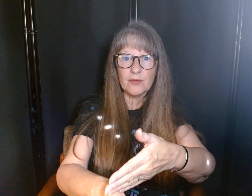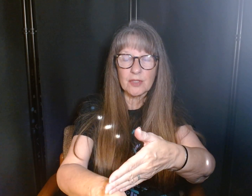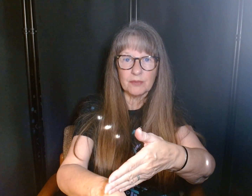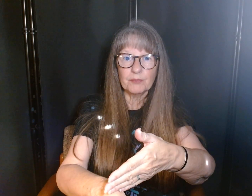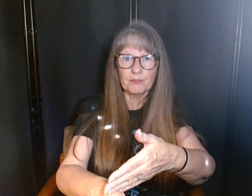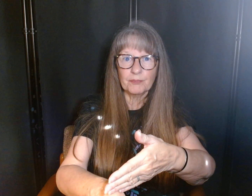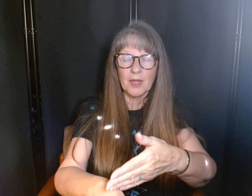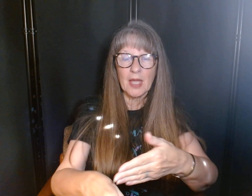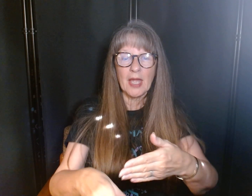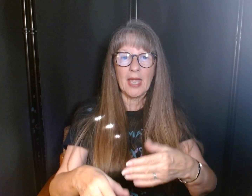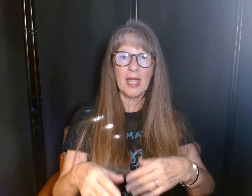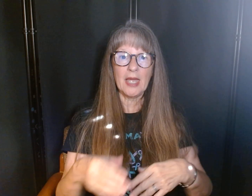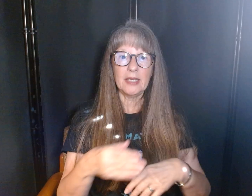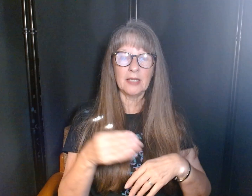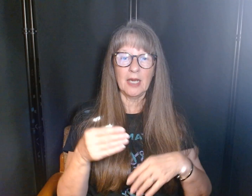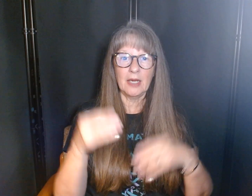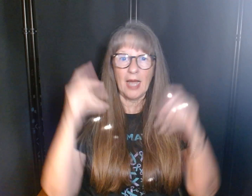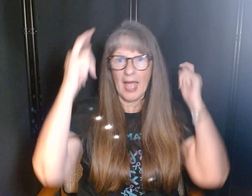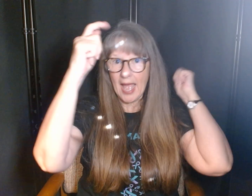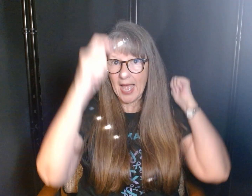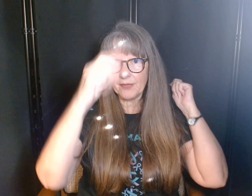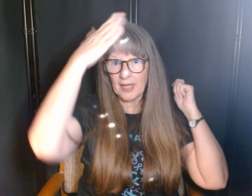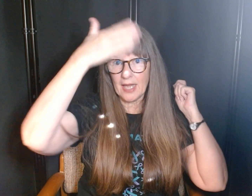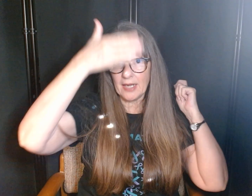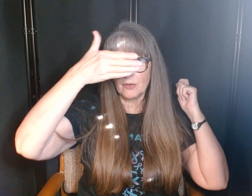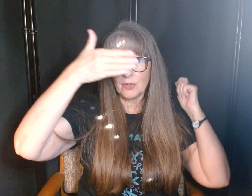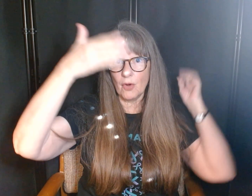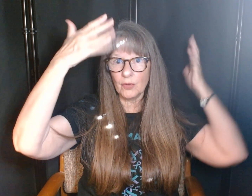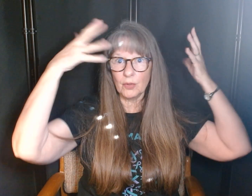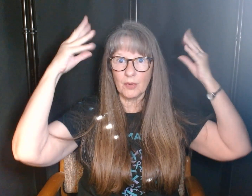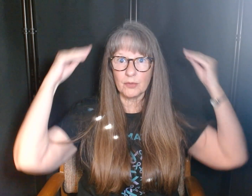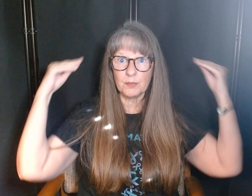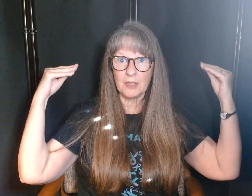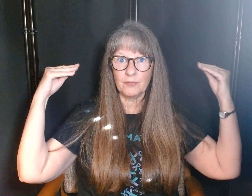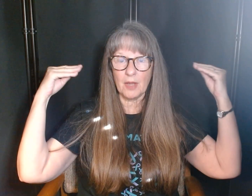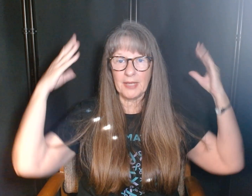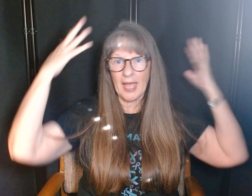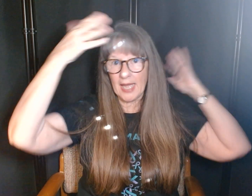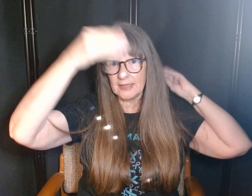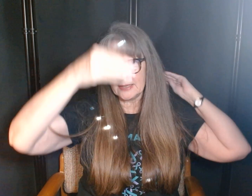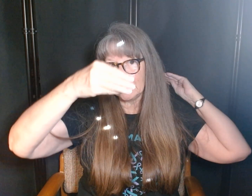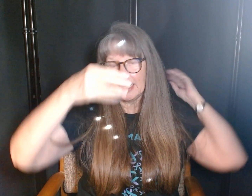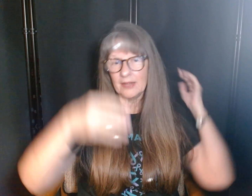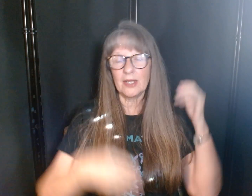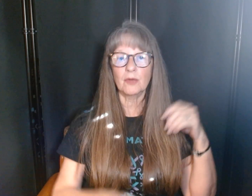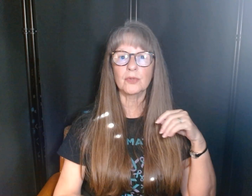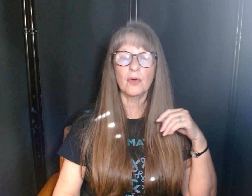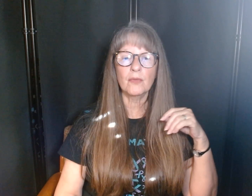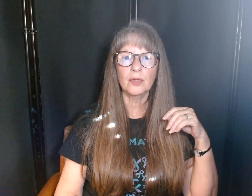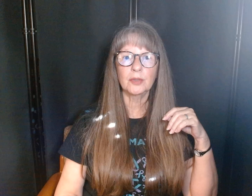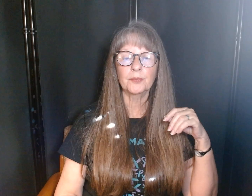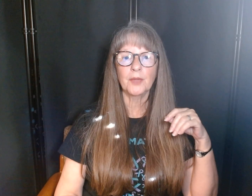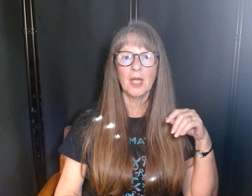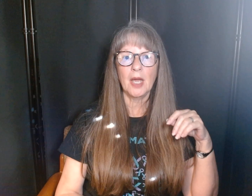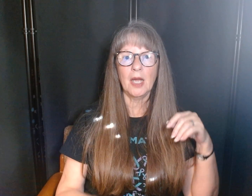sleeves and a hat that kind of goes over, one of those big floppy hats that goes over